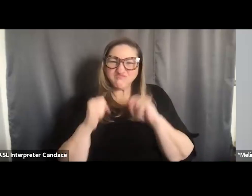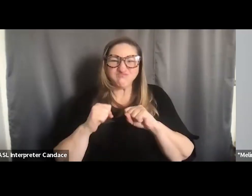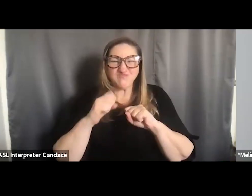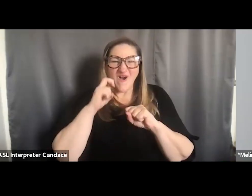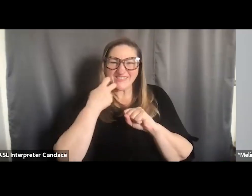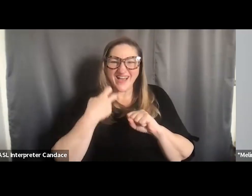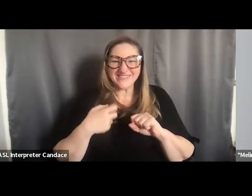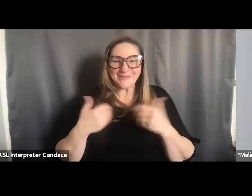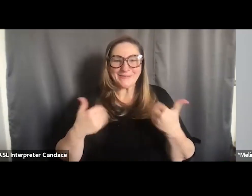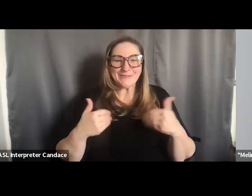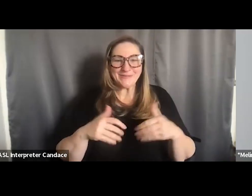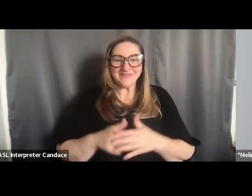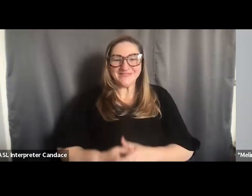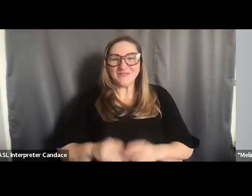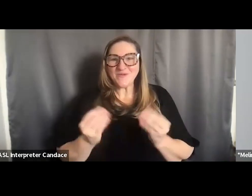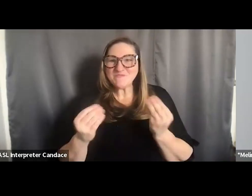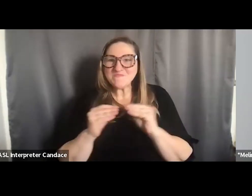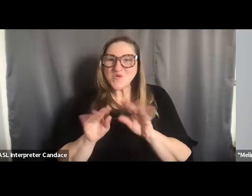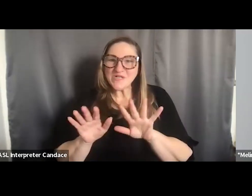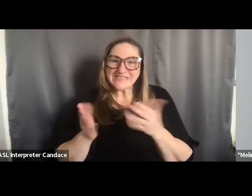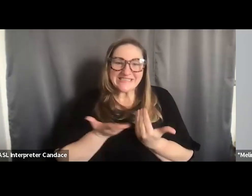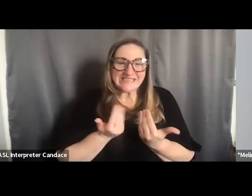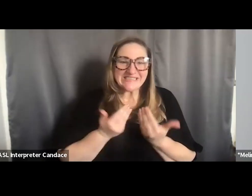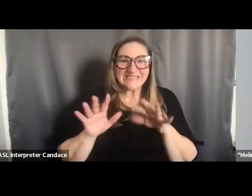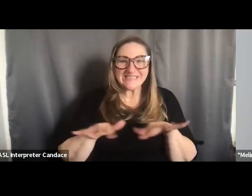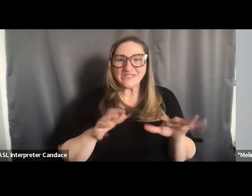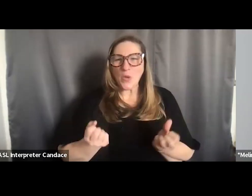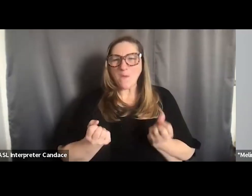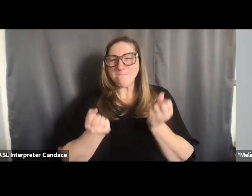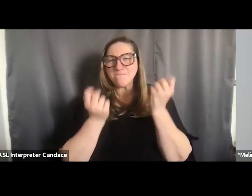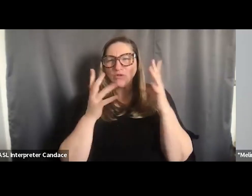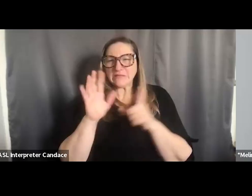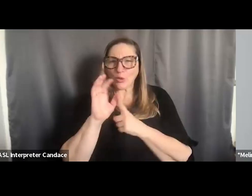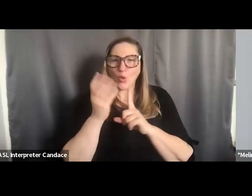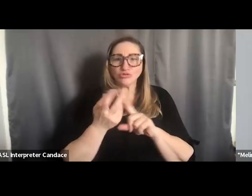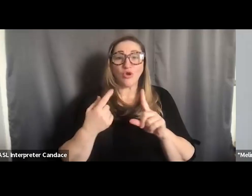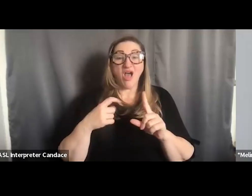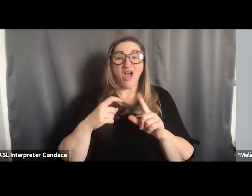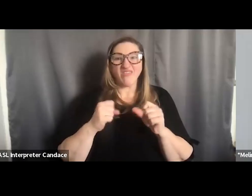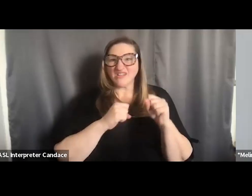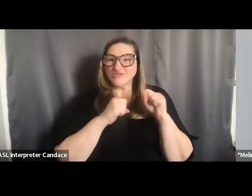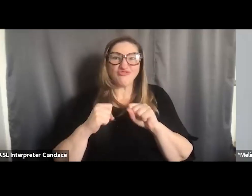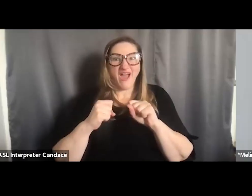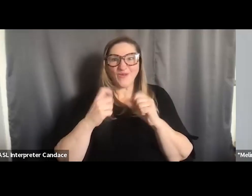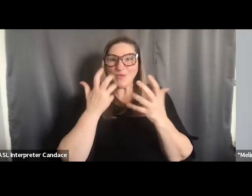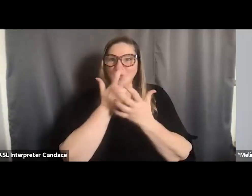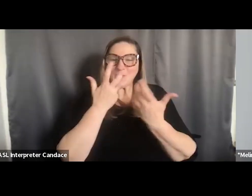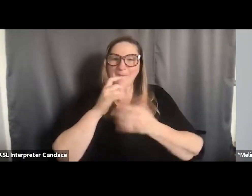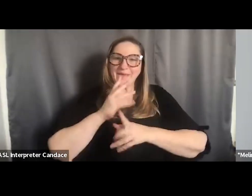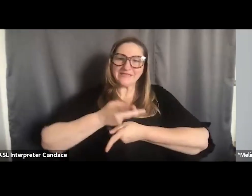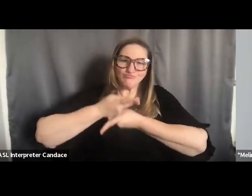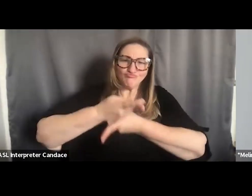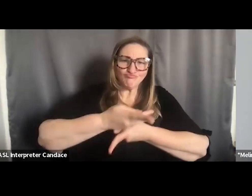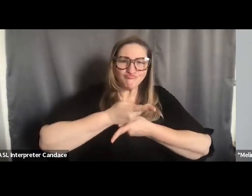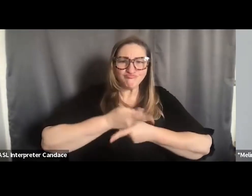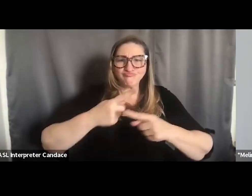More ease, support traditional dance, multicultural, radical care. Right. So I invite people to continue putting into the